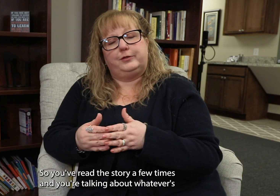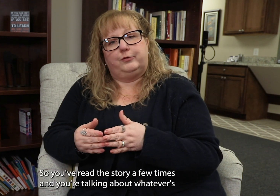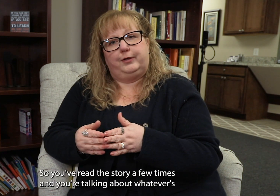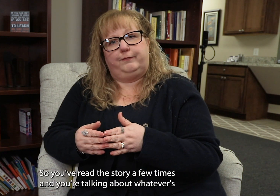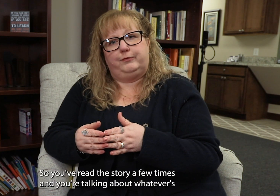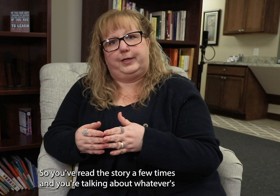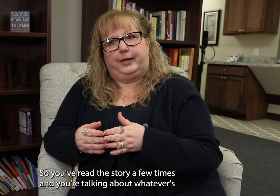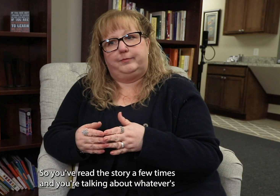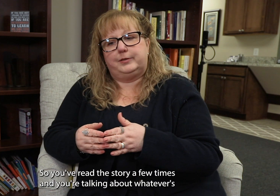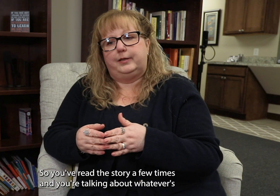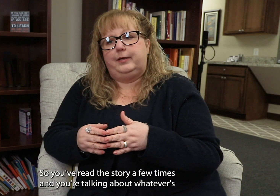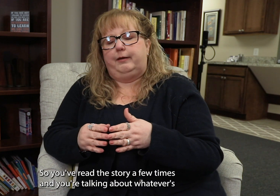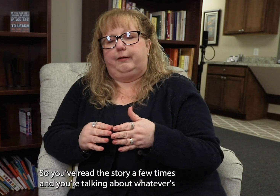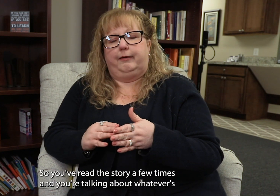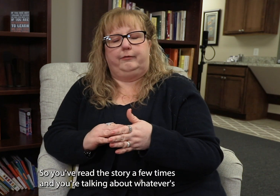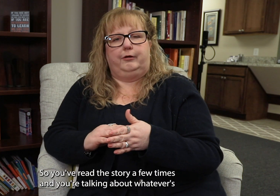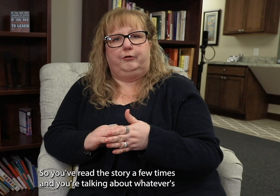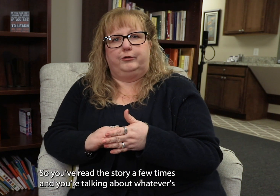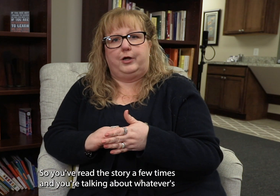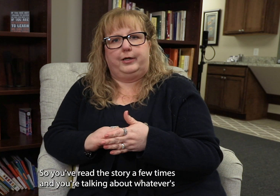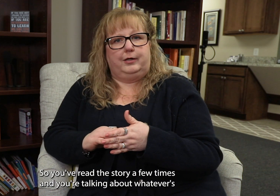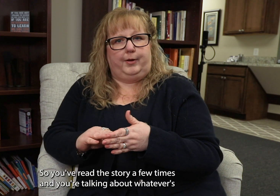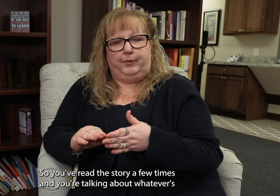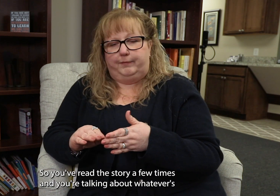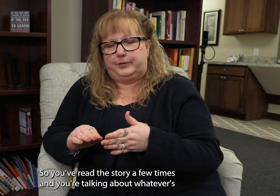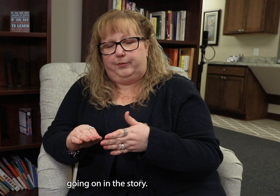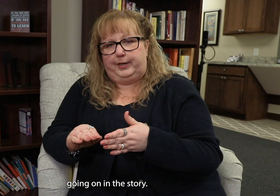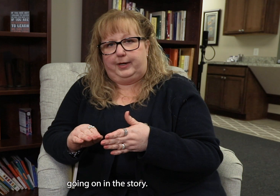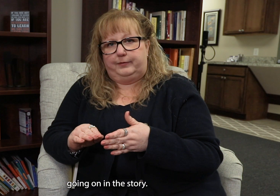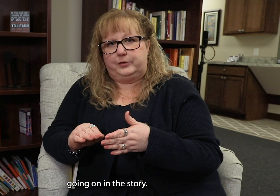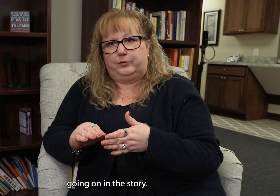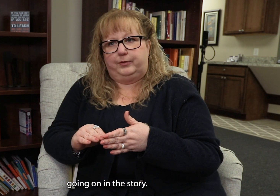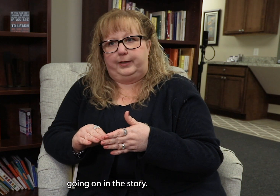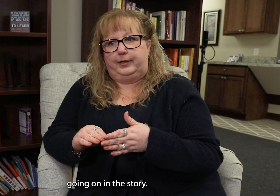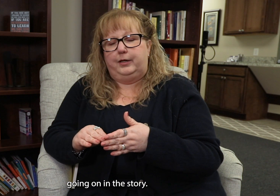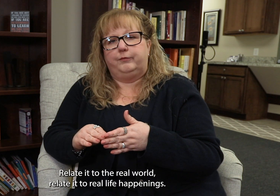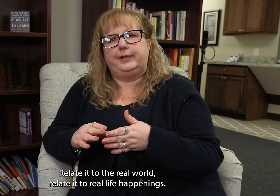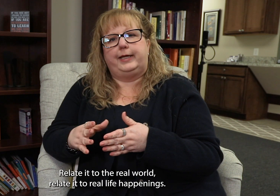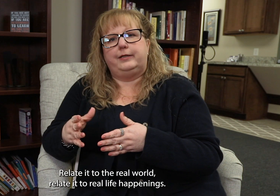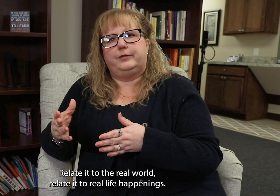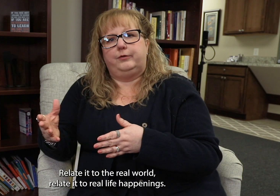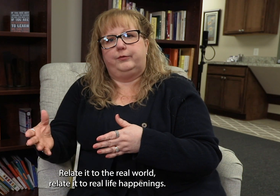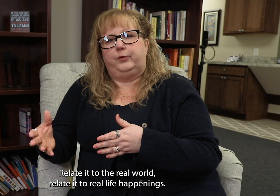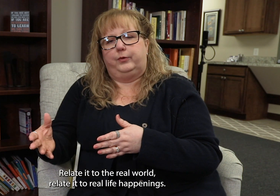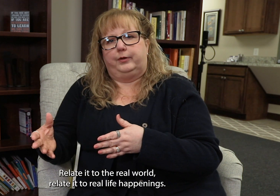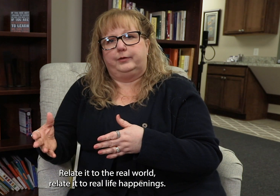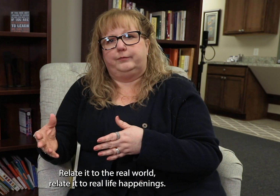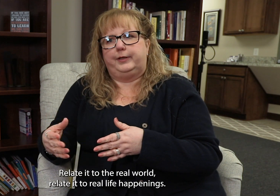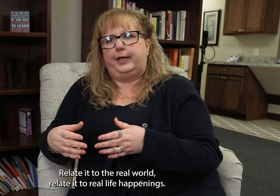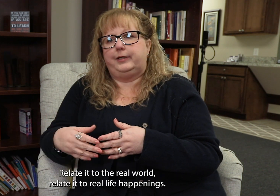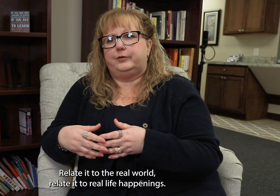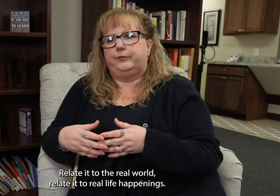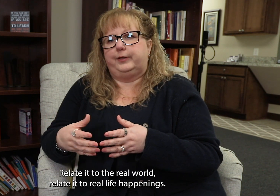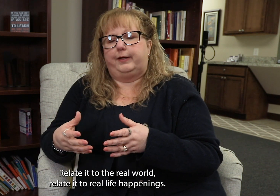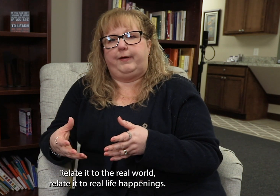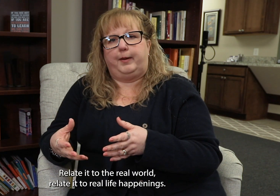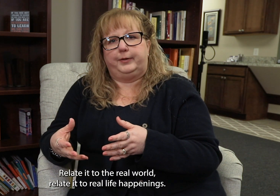story a few times, and you're talking about whatever's going on in the story, relate it to the real world, relate it to real life